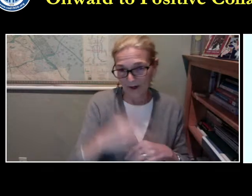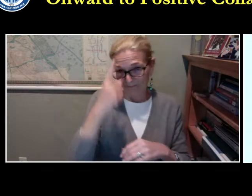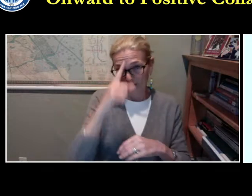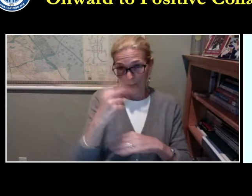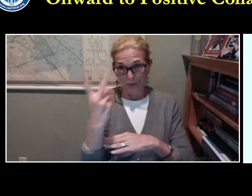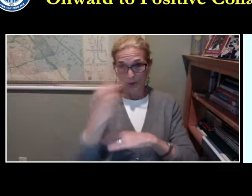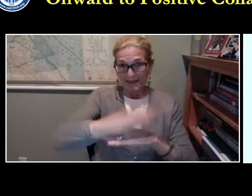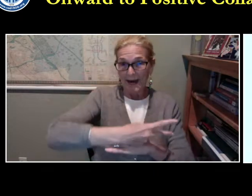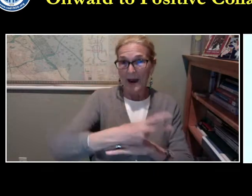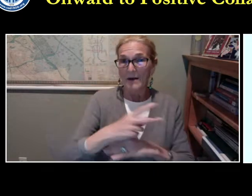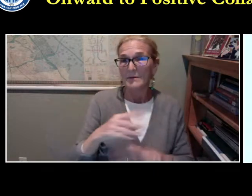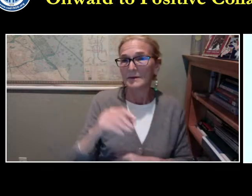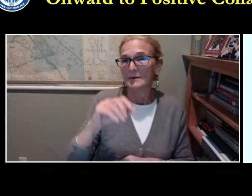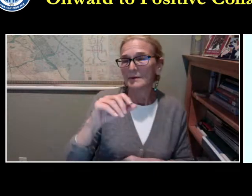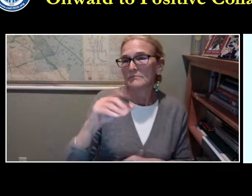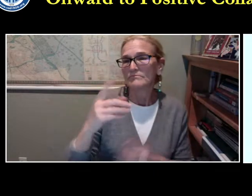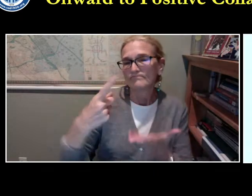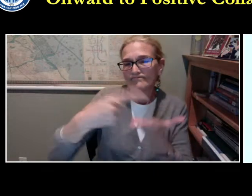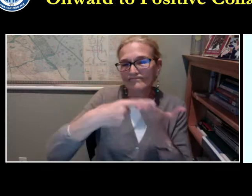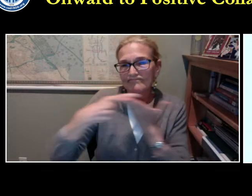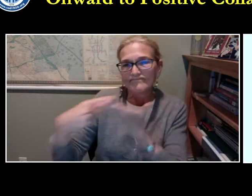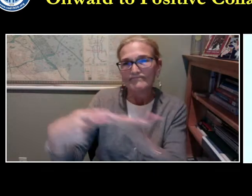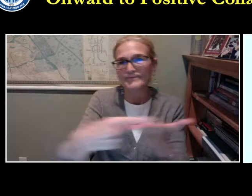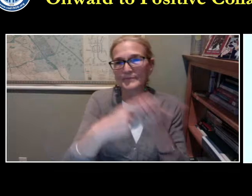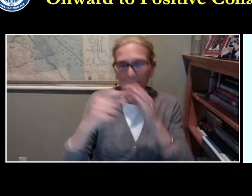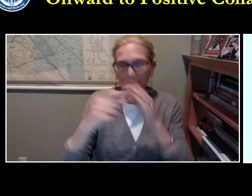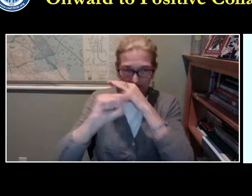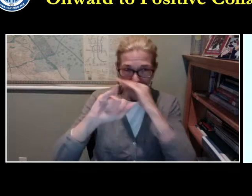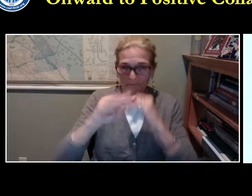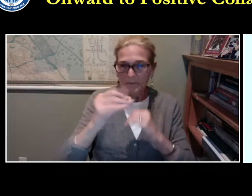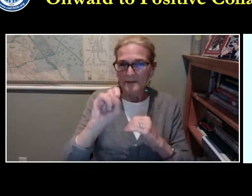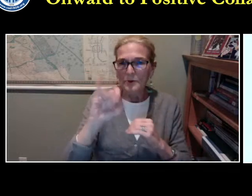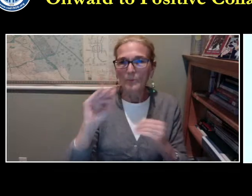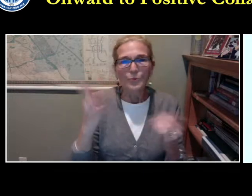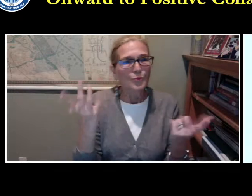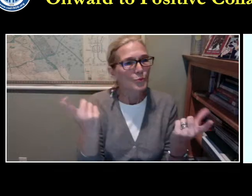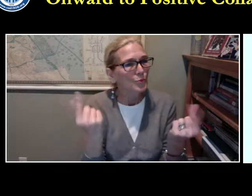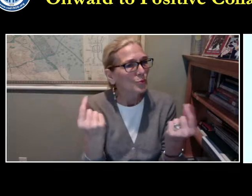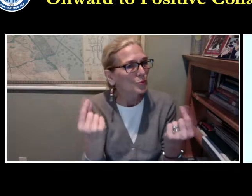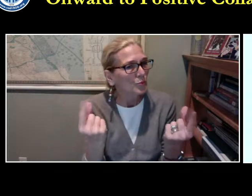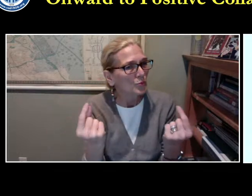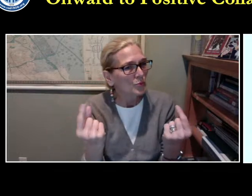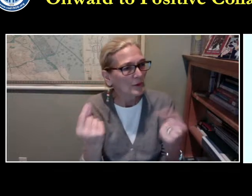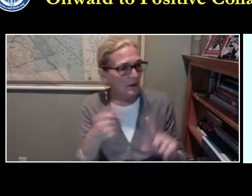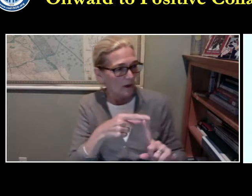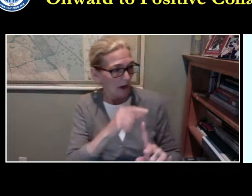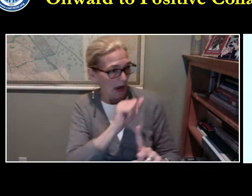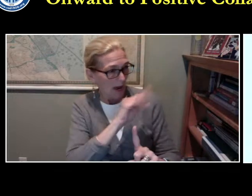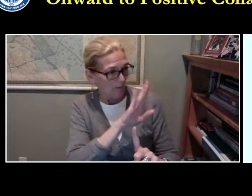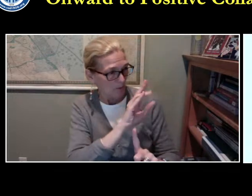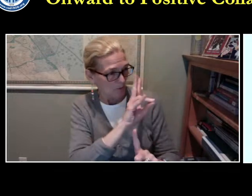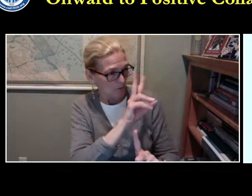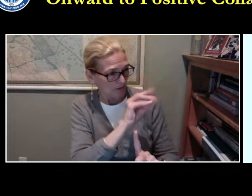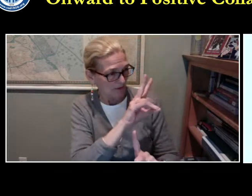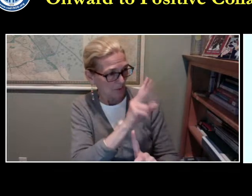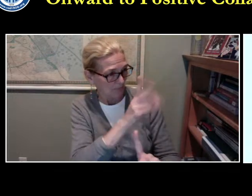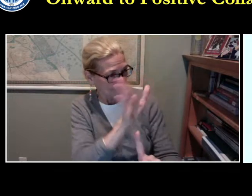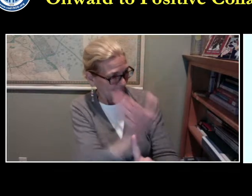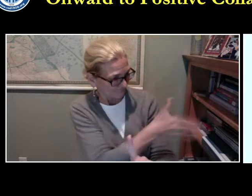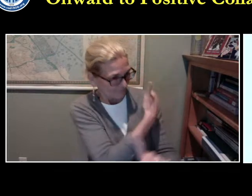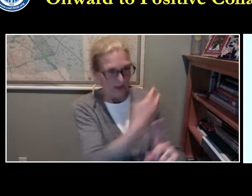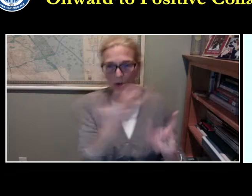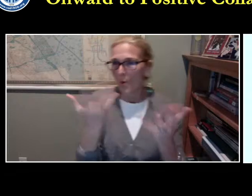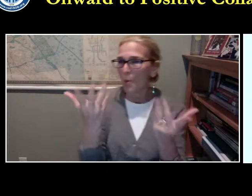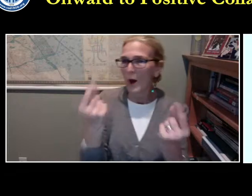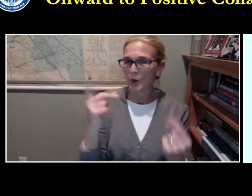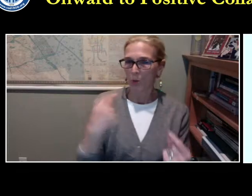so representatives from 30 deaf organizations, and who met for 2 days in 2012 to